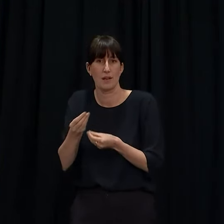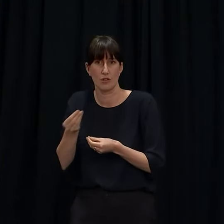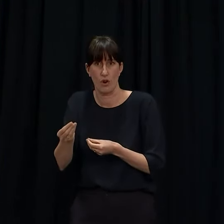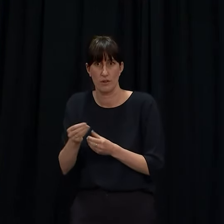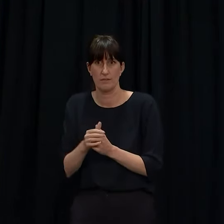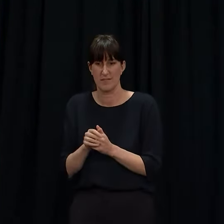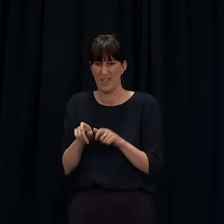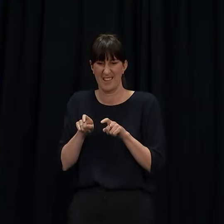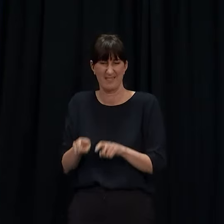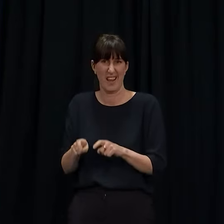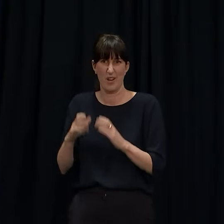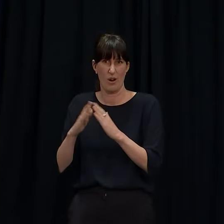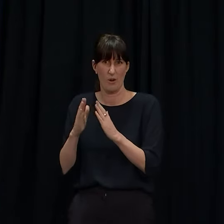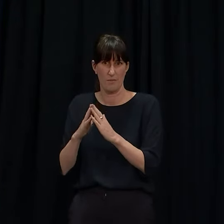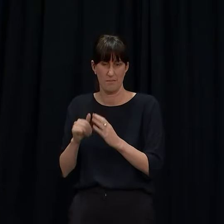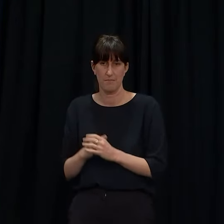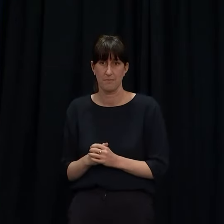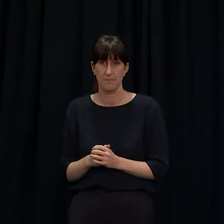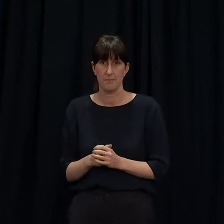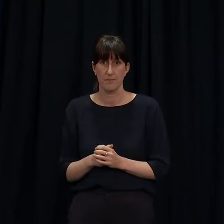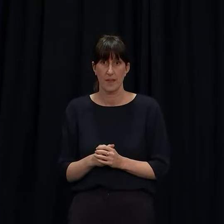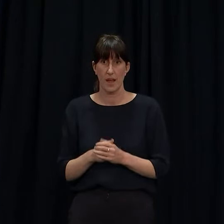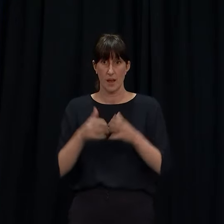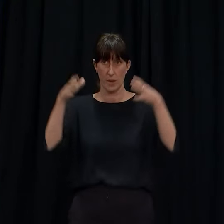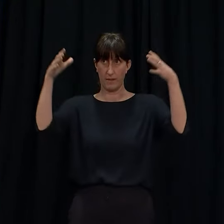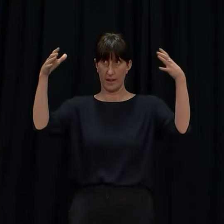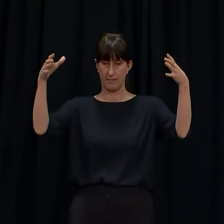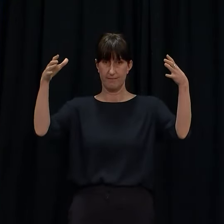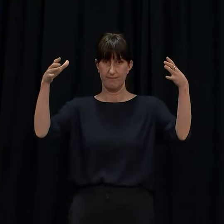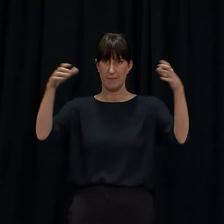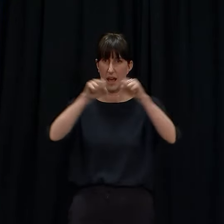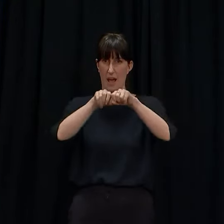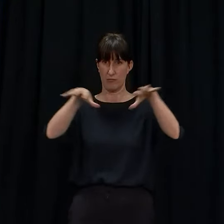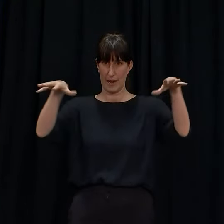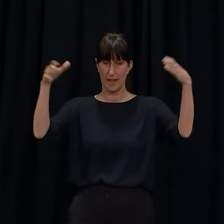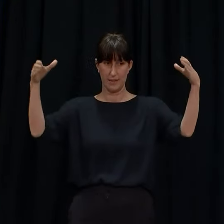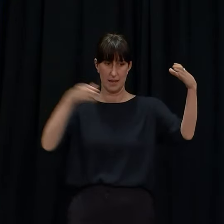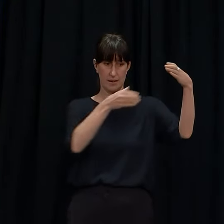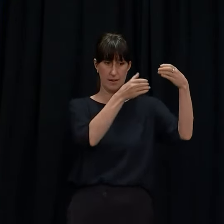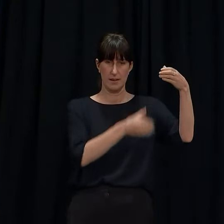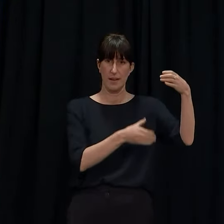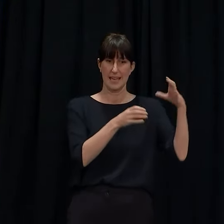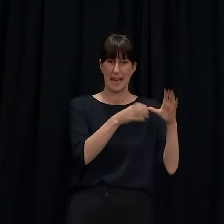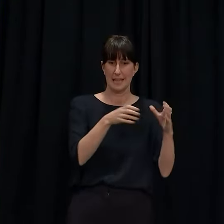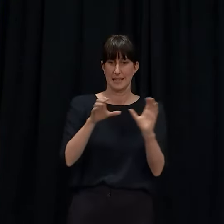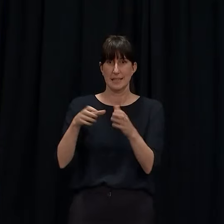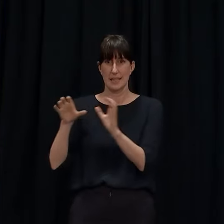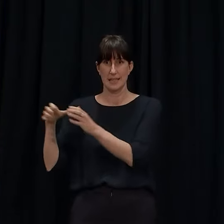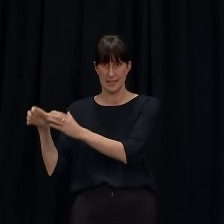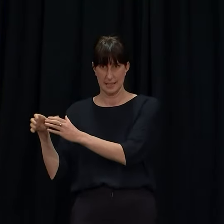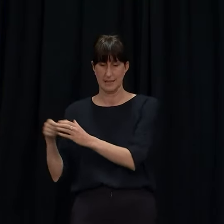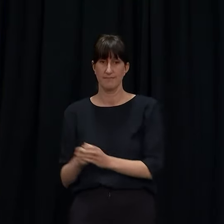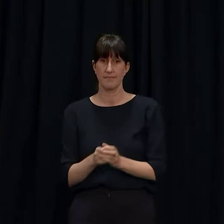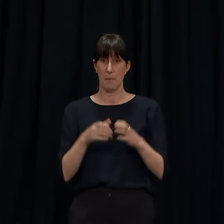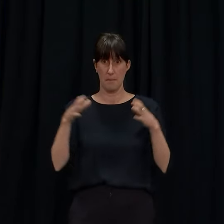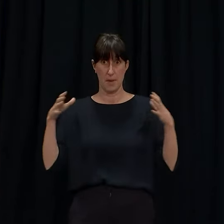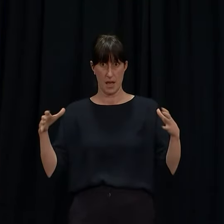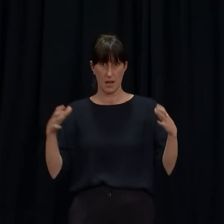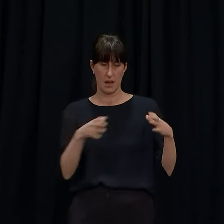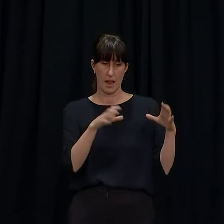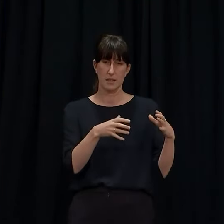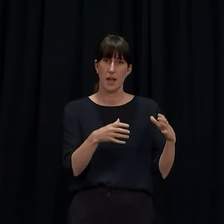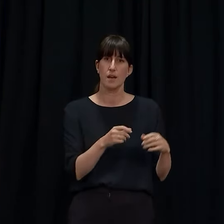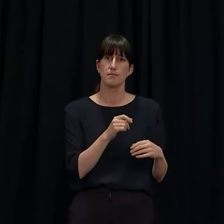There are currently 6 sub-clusters identified with the outbreak, the two largest being the Birkdale